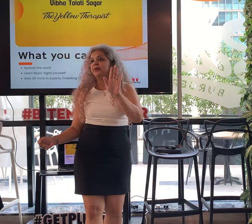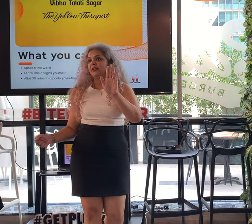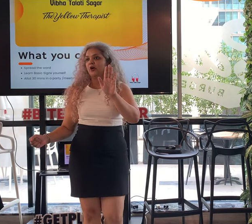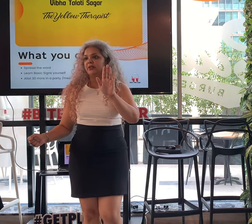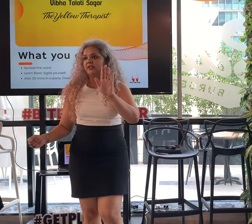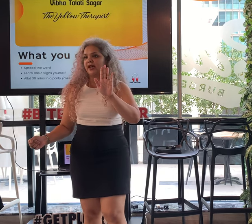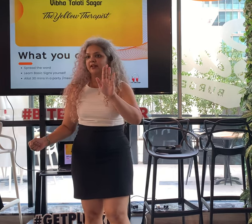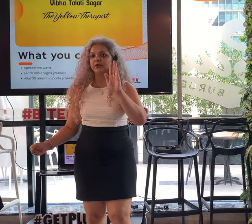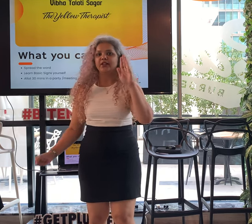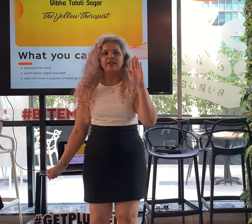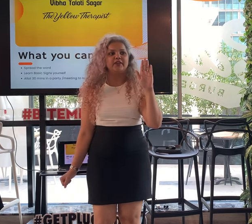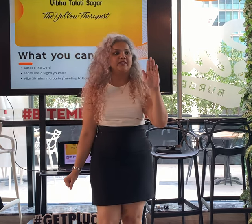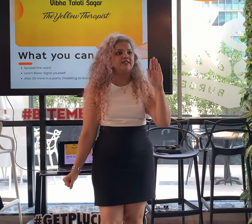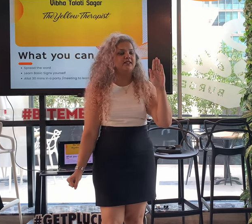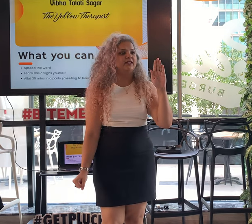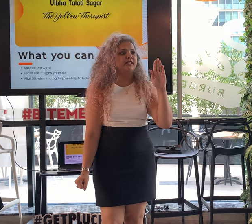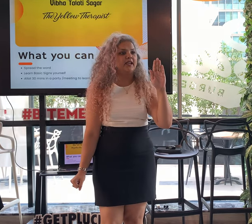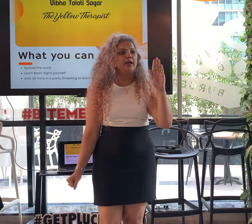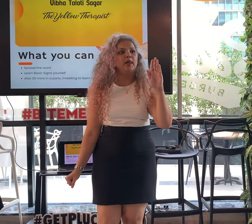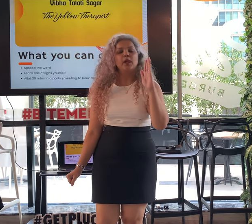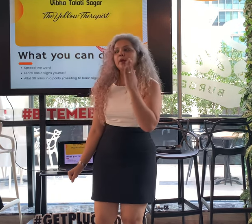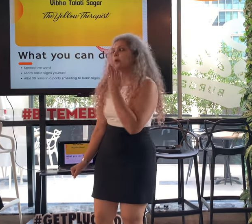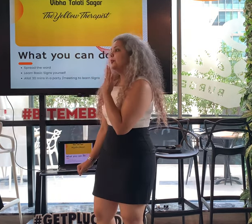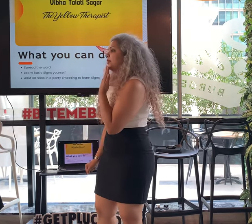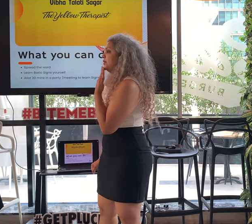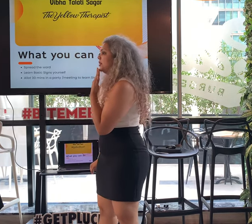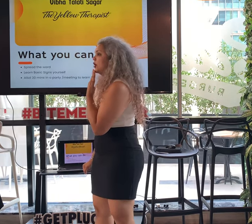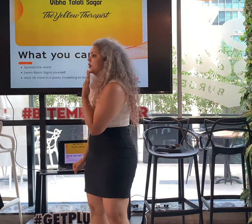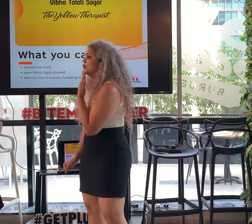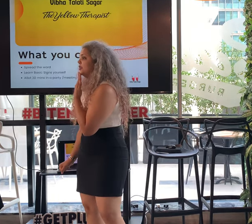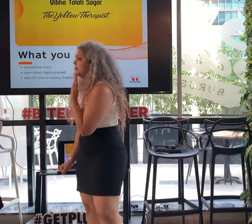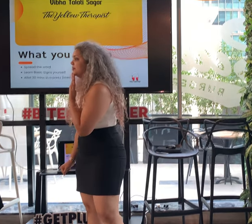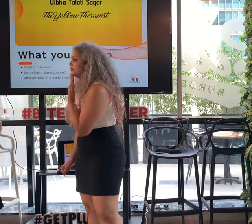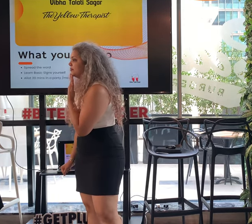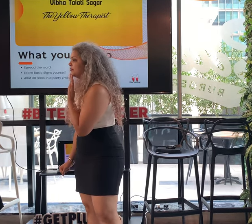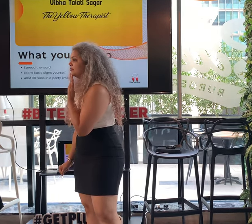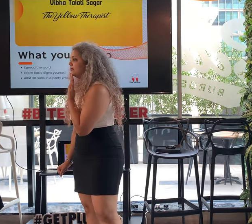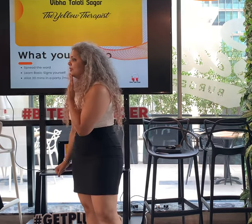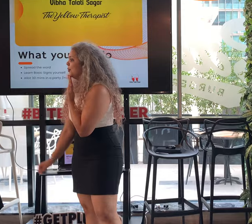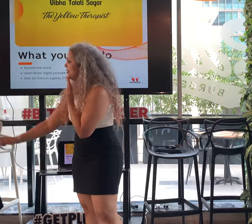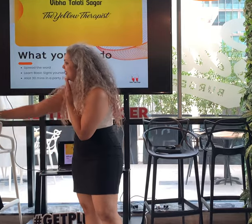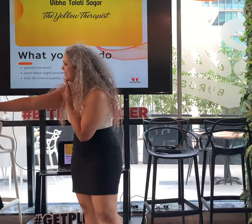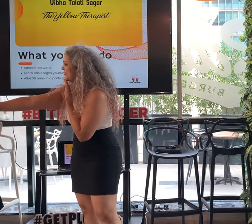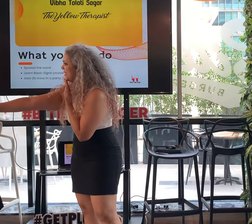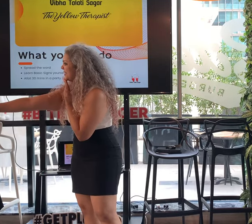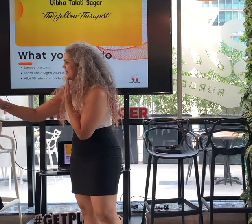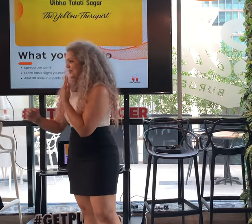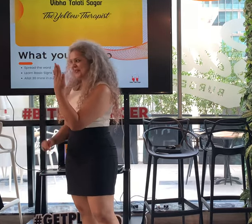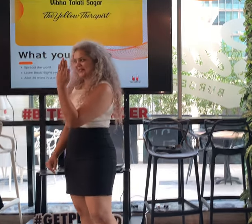predominant hand. Okay. Raise it in the air. Put it on your chin. Oh. You are left handed. Me too.